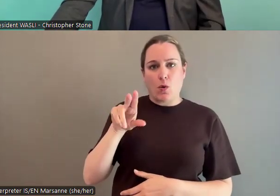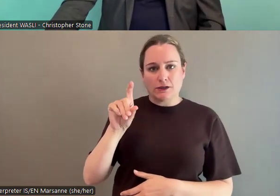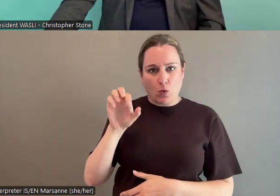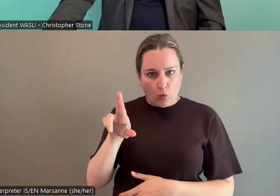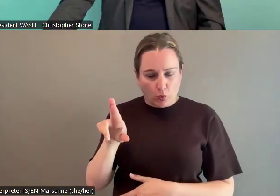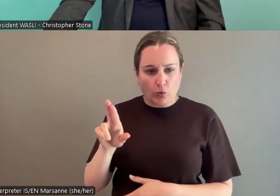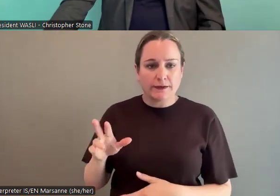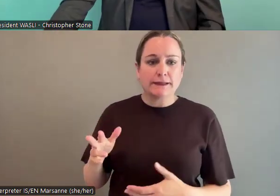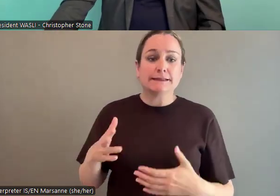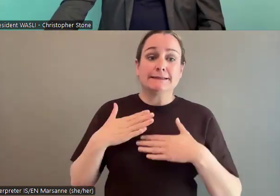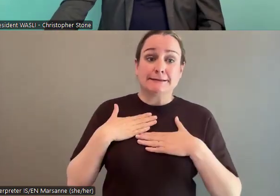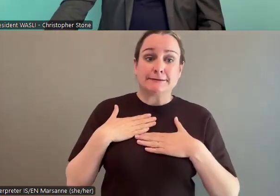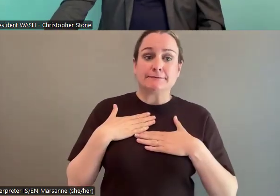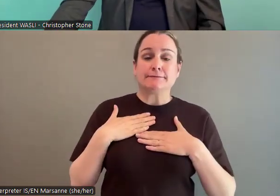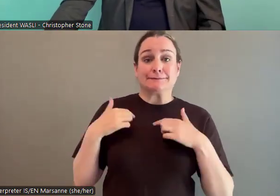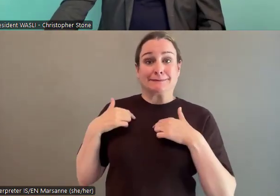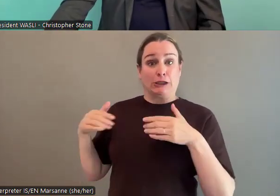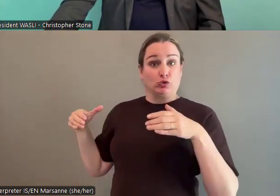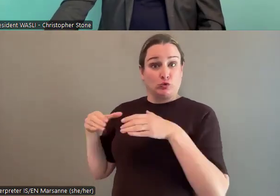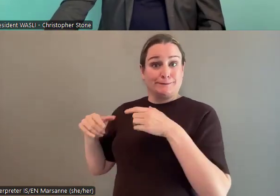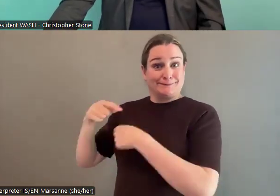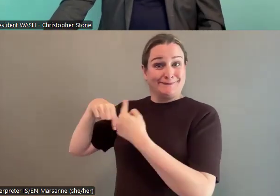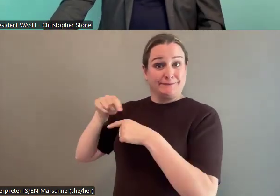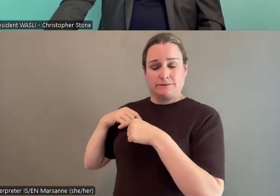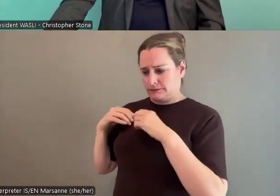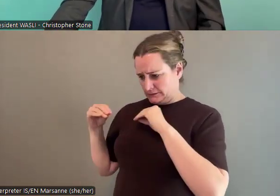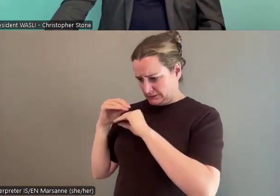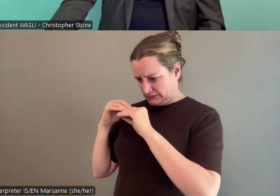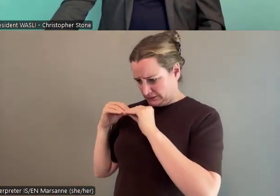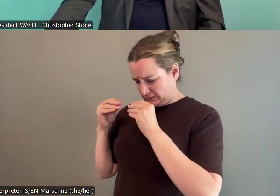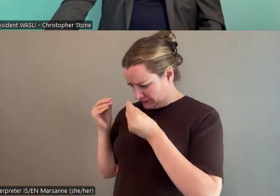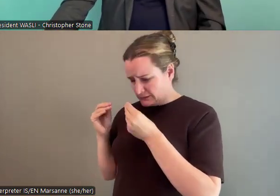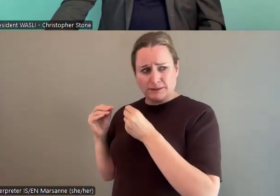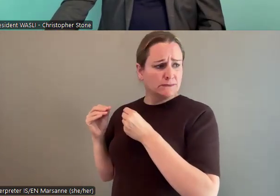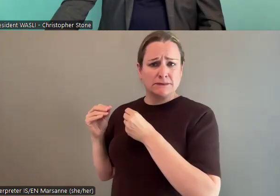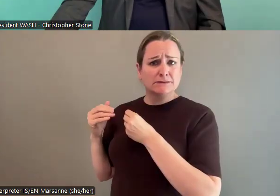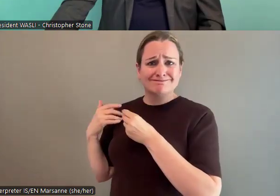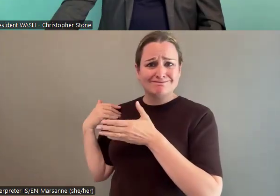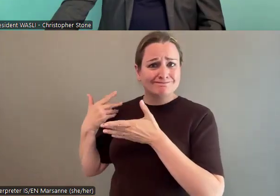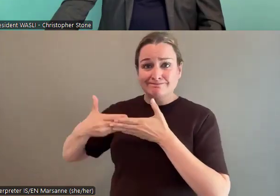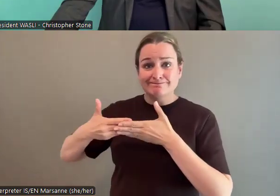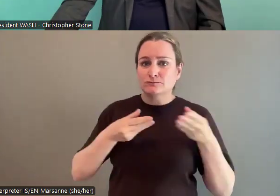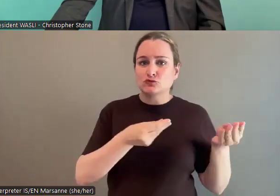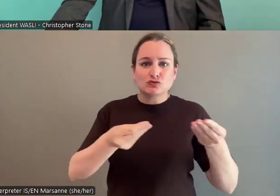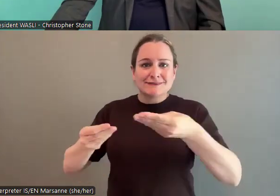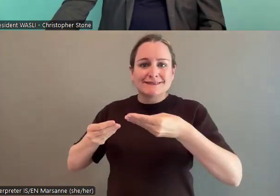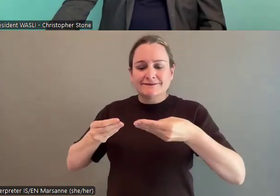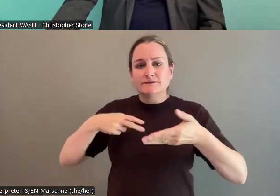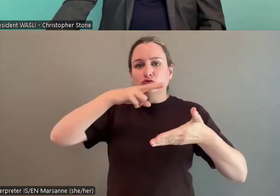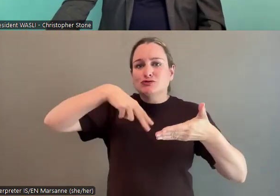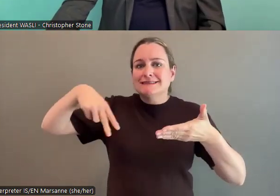We were discussing in our group chat that none of us have received the documents on